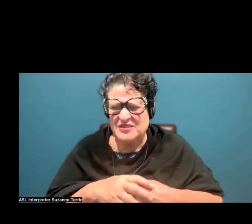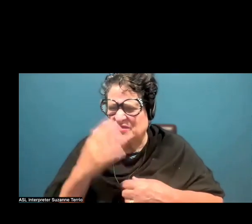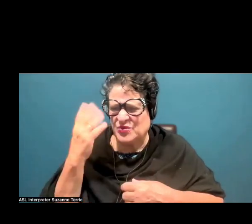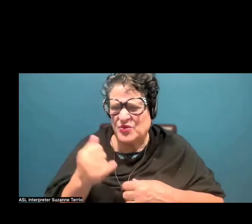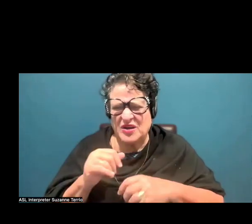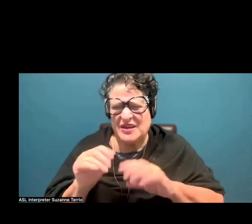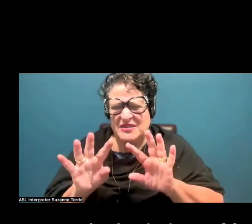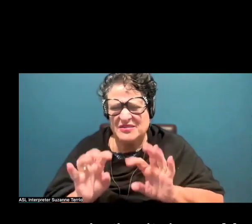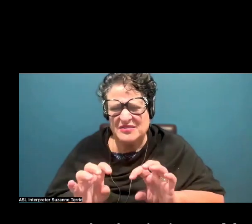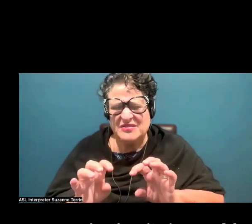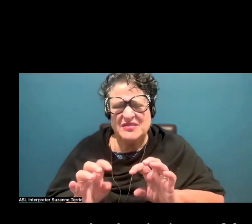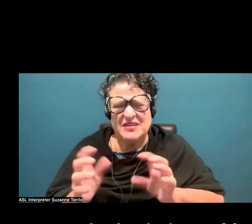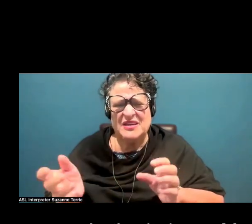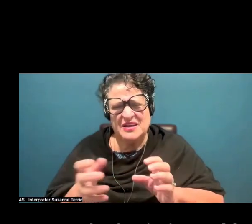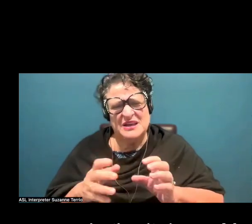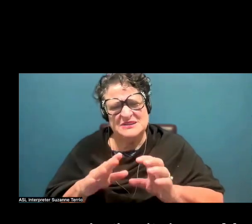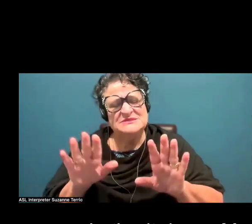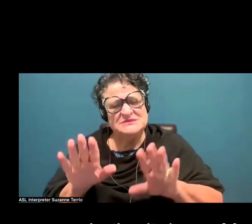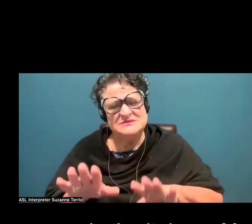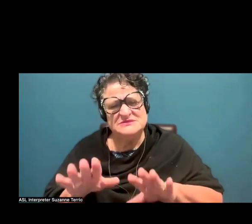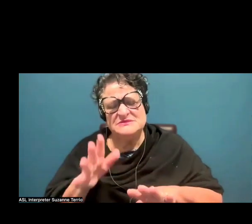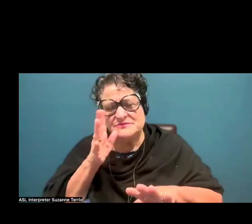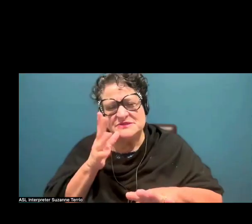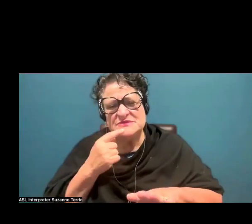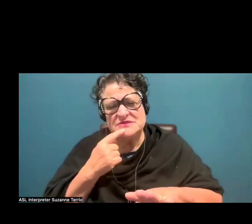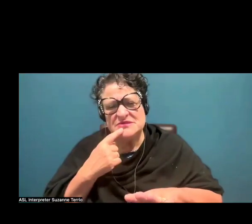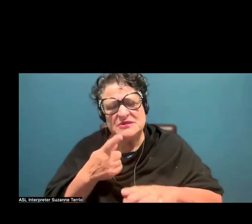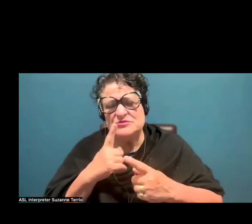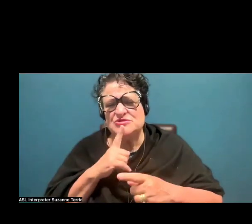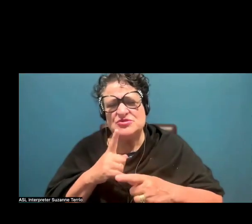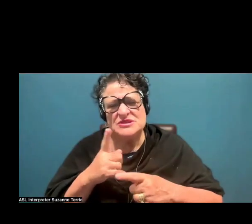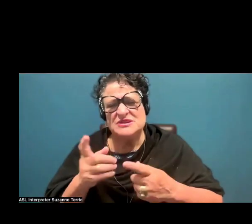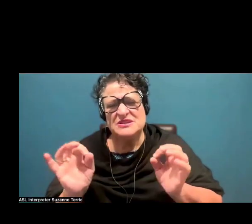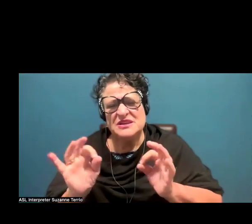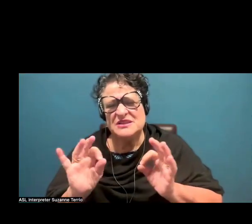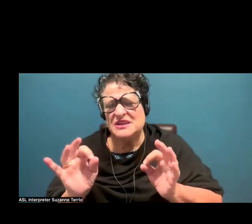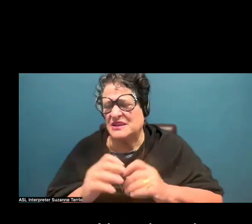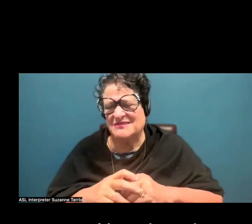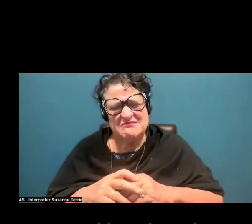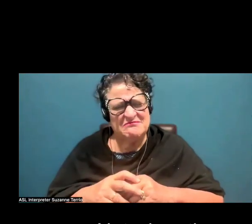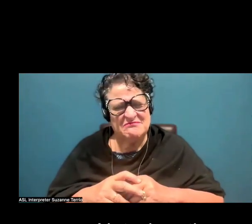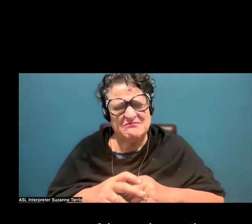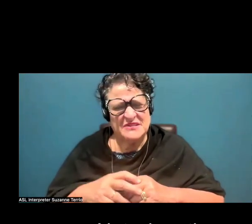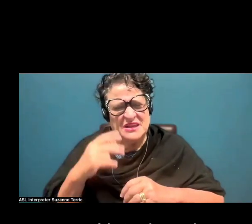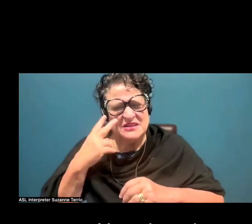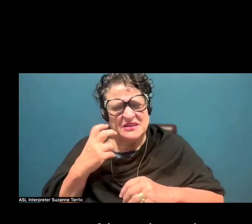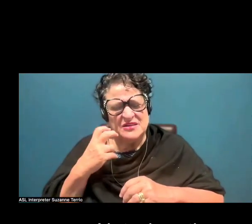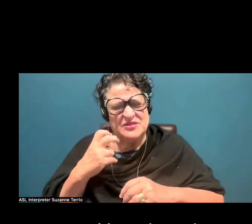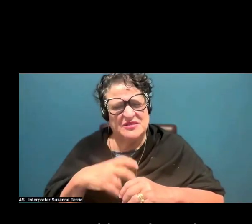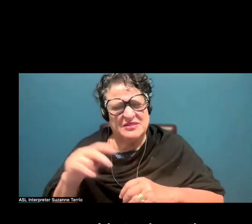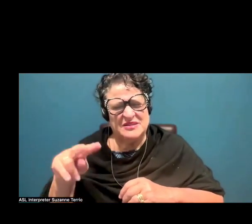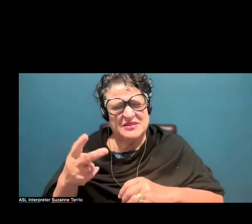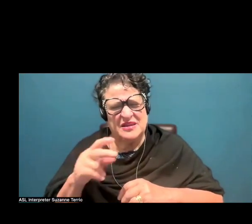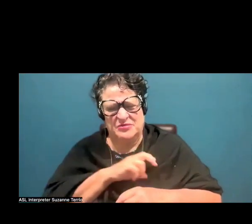halt. Let's sit down, Mom says, coming up behind me. I'm sure it's nothing. I don't think so. Not when the second police boat is